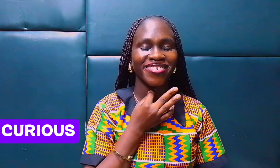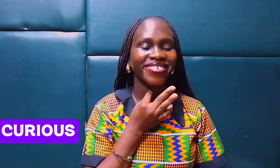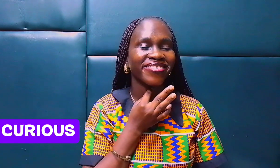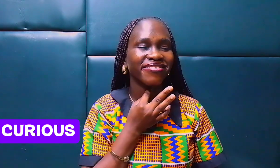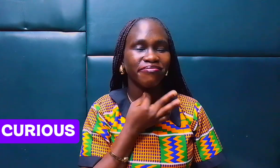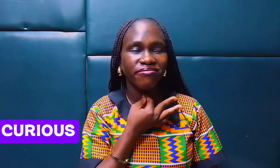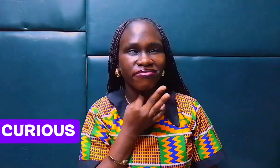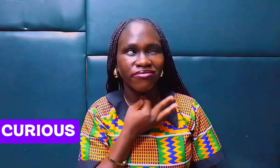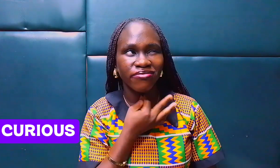curious,